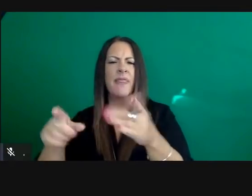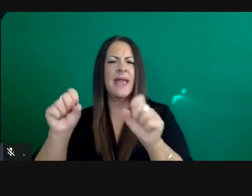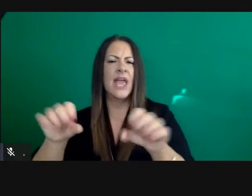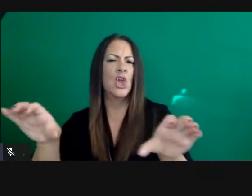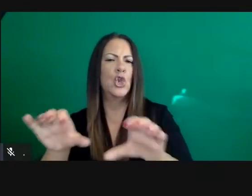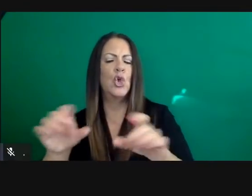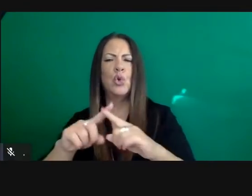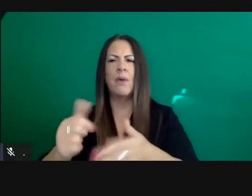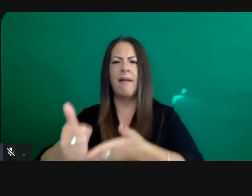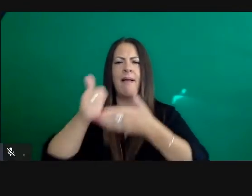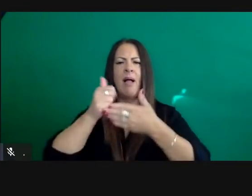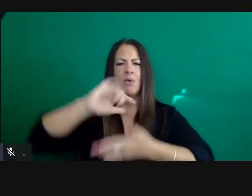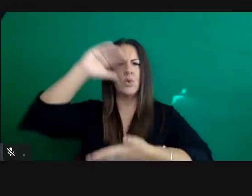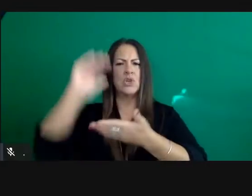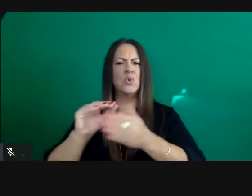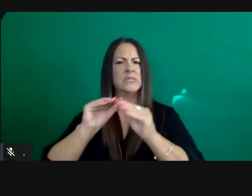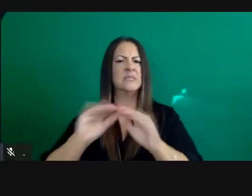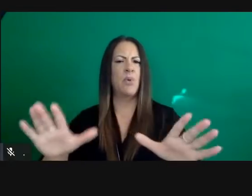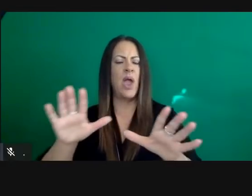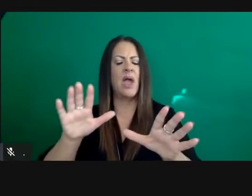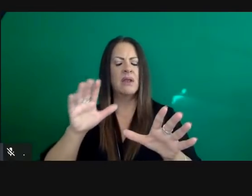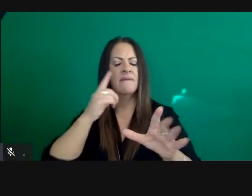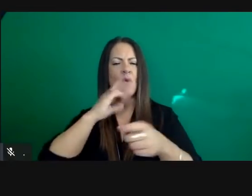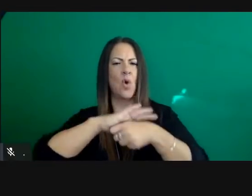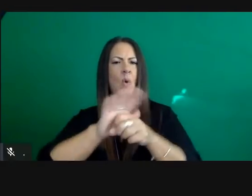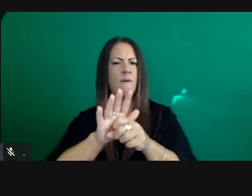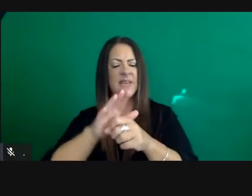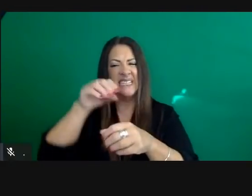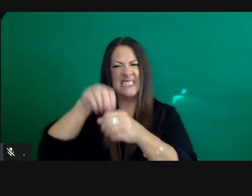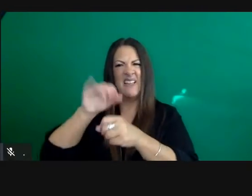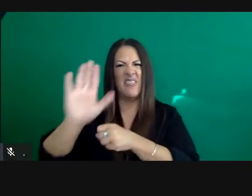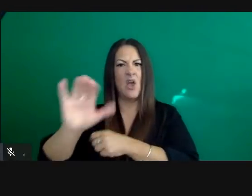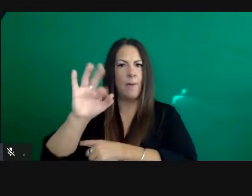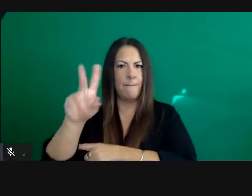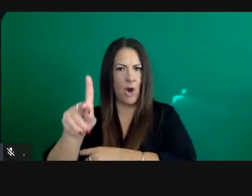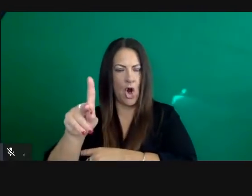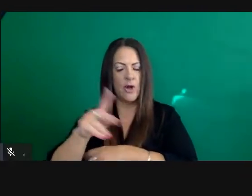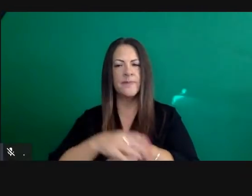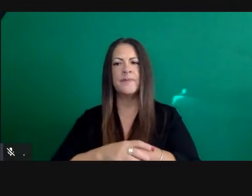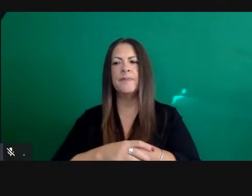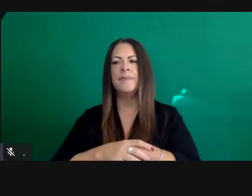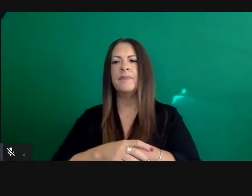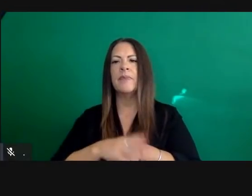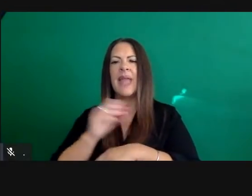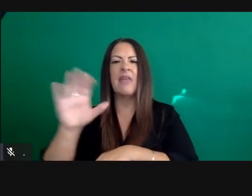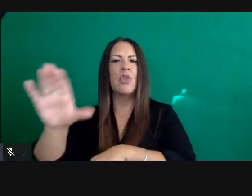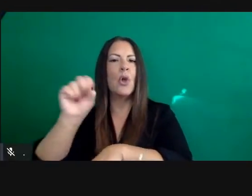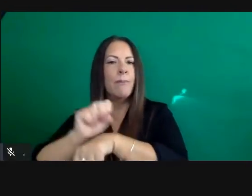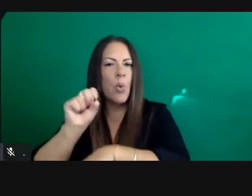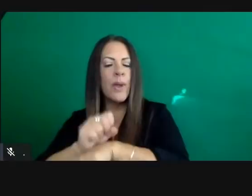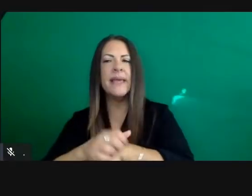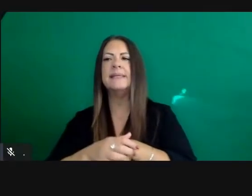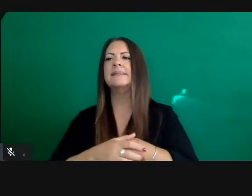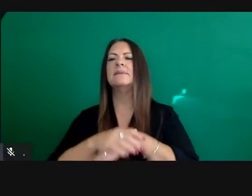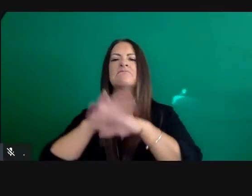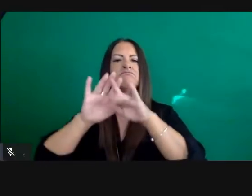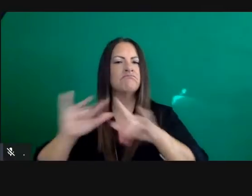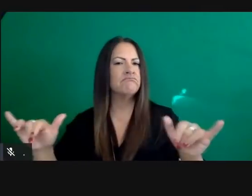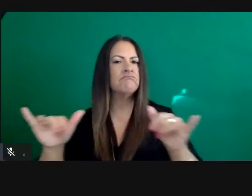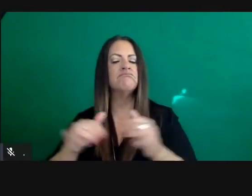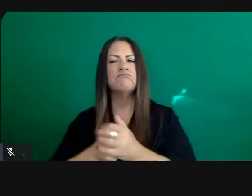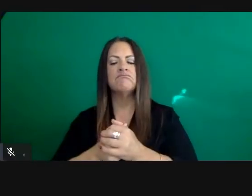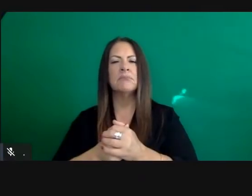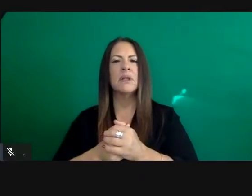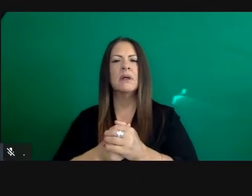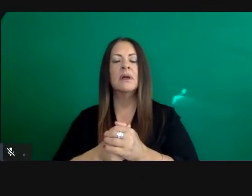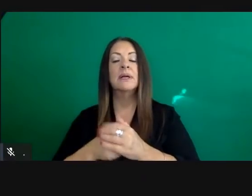COVID transmission, and really how it plays out, not just within the park, but beyond. In terms of the